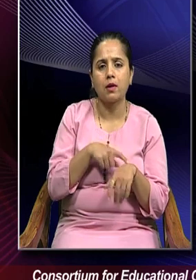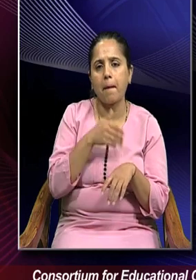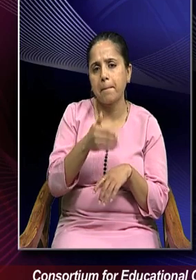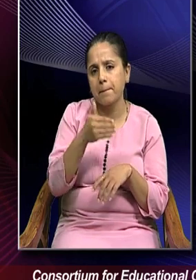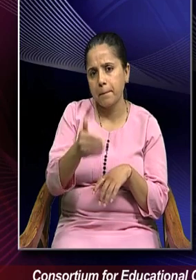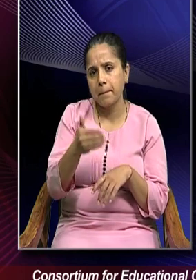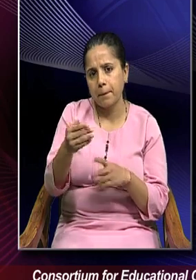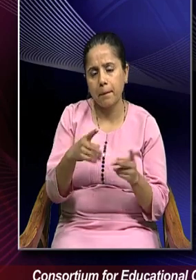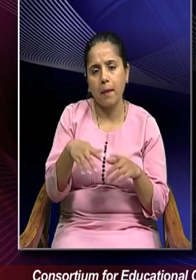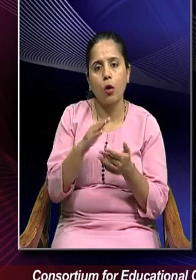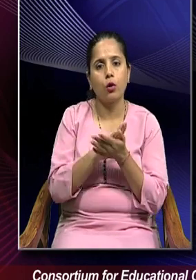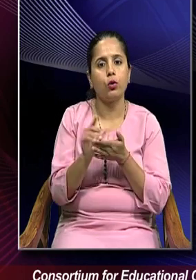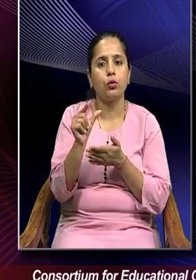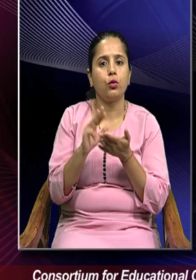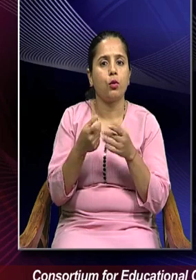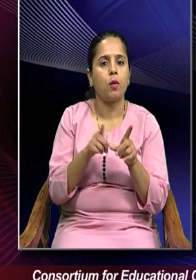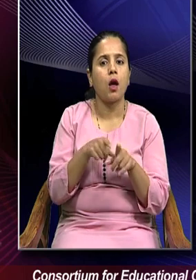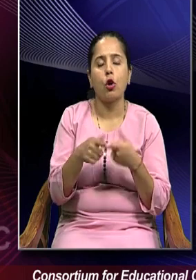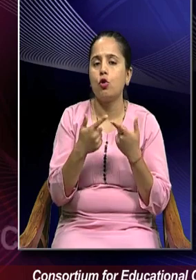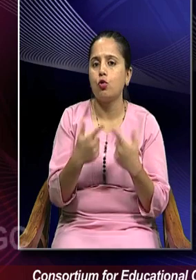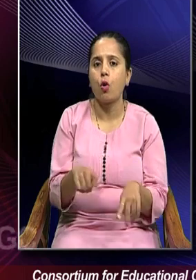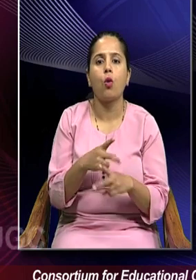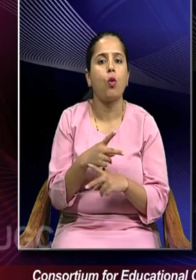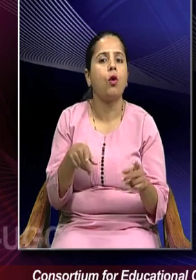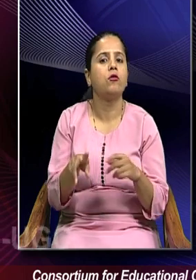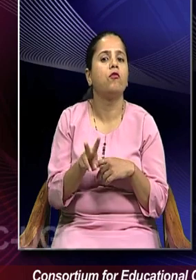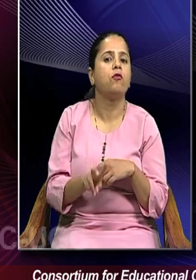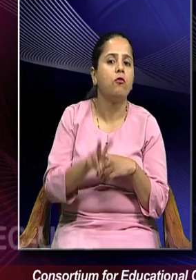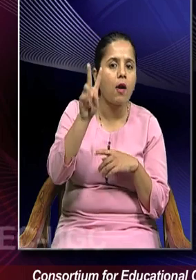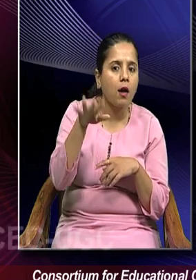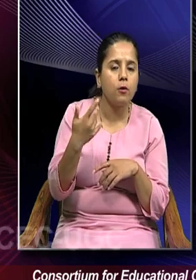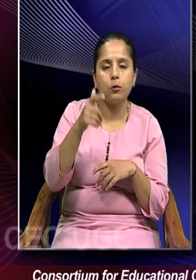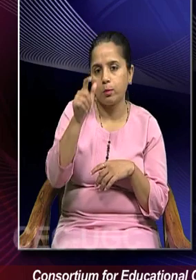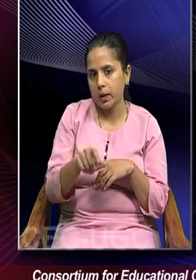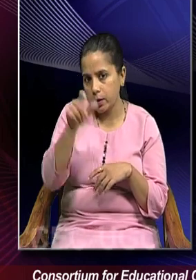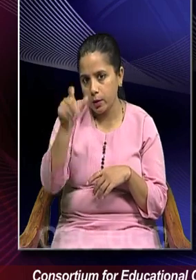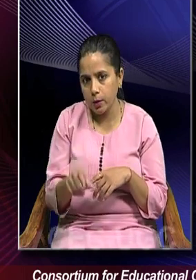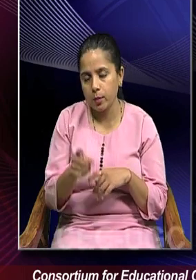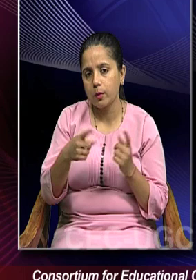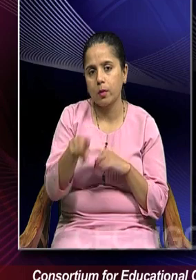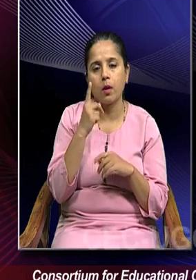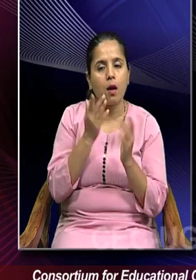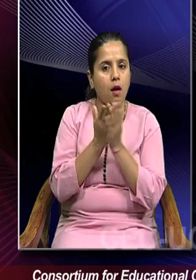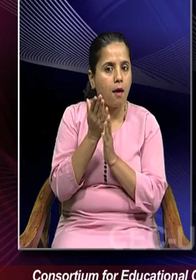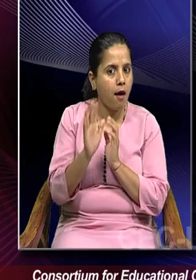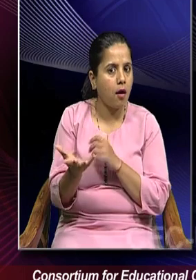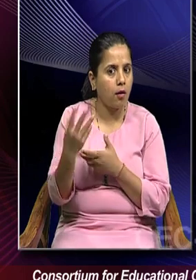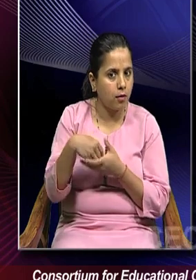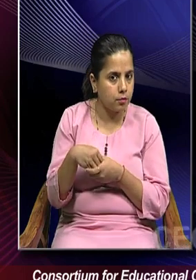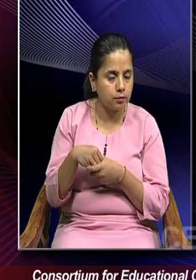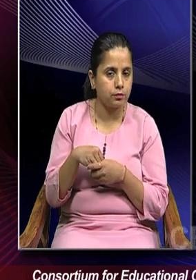time humanity has lost these kinds of values, and people they in a way engage